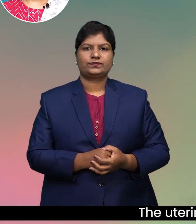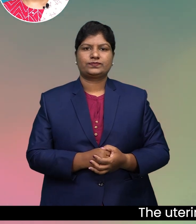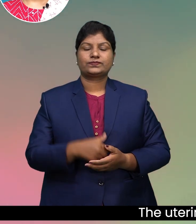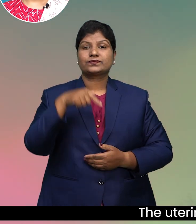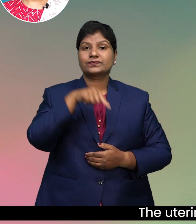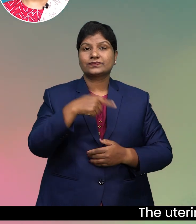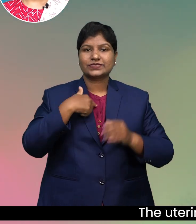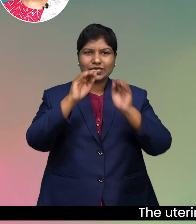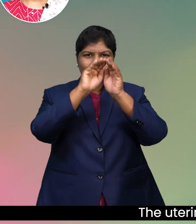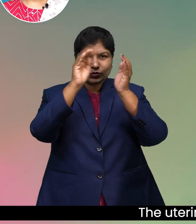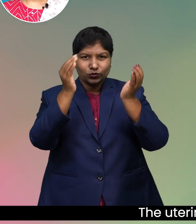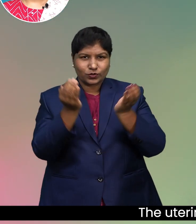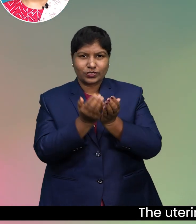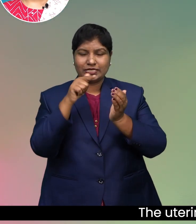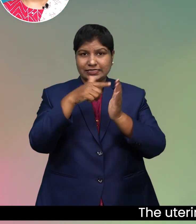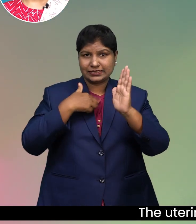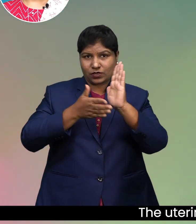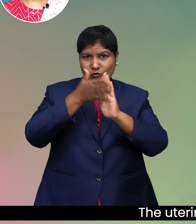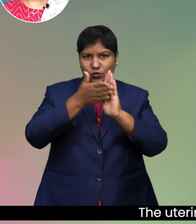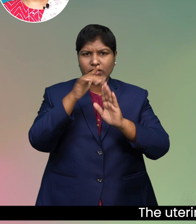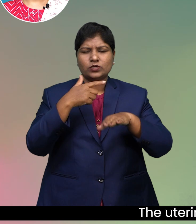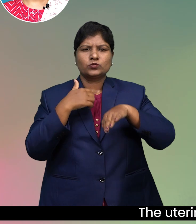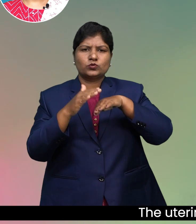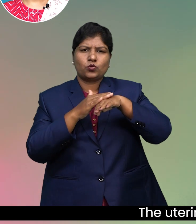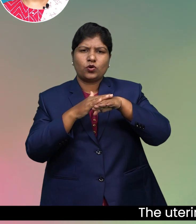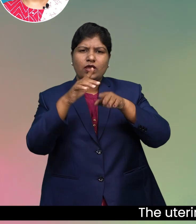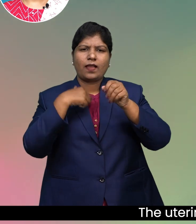The uterine lining slowly breaks,